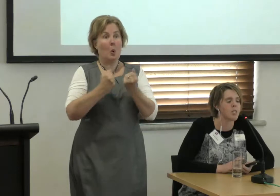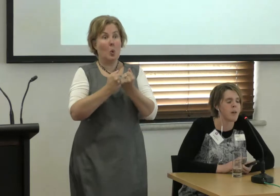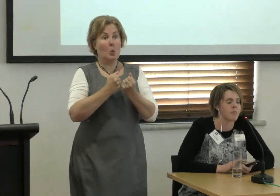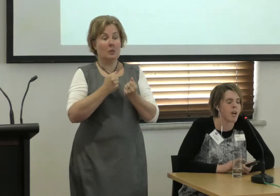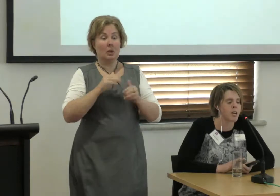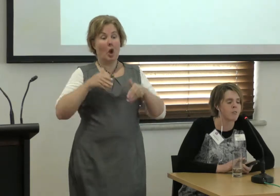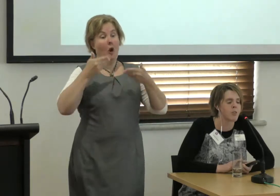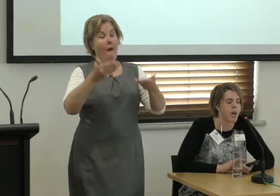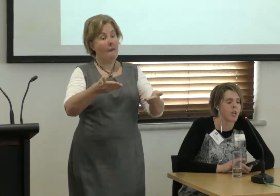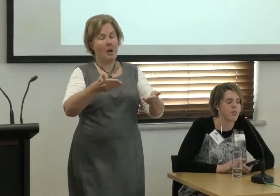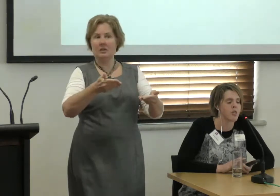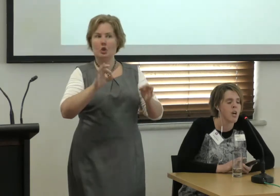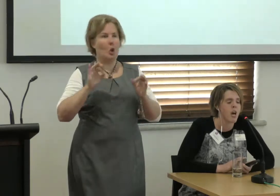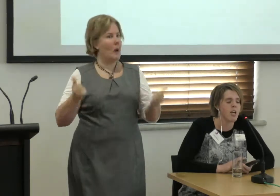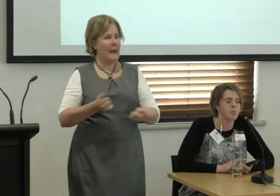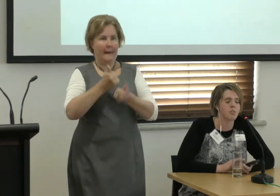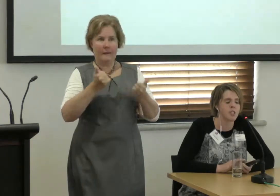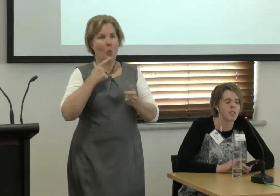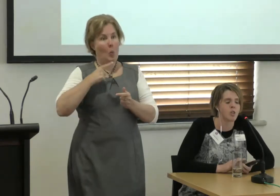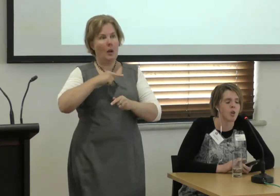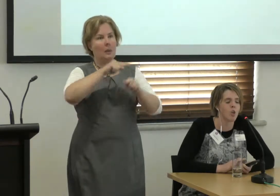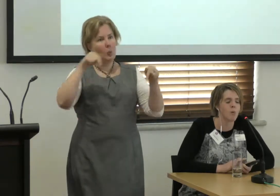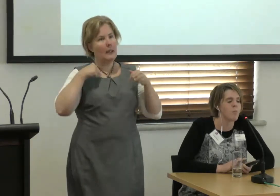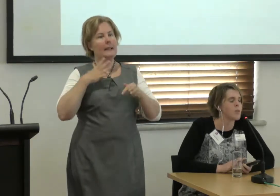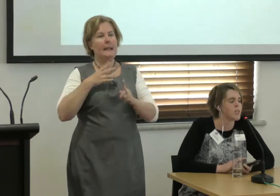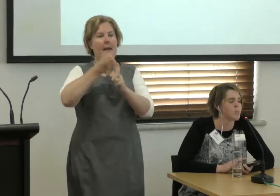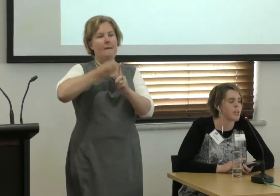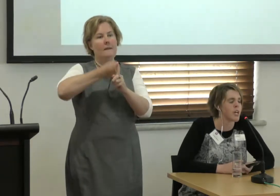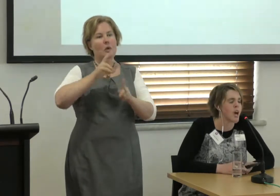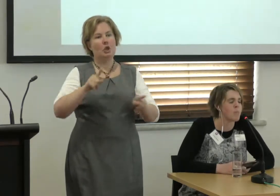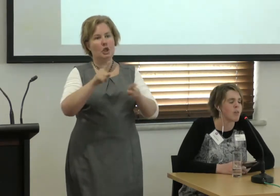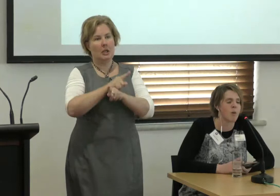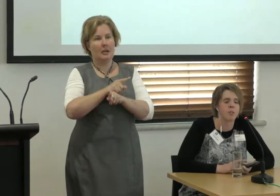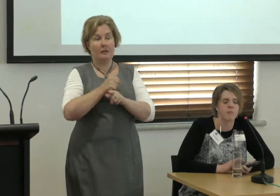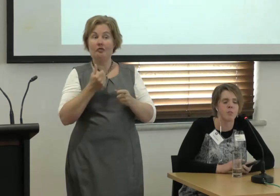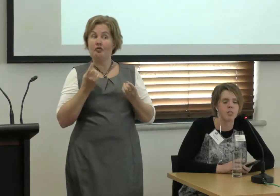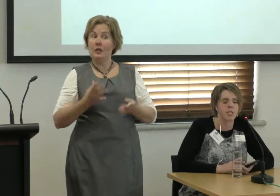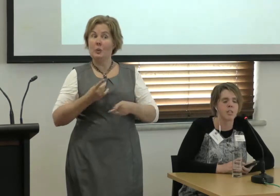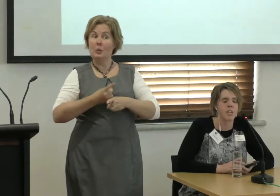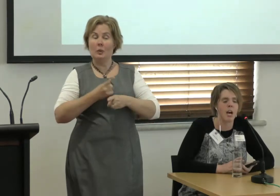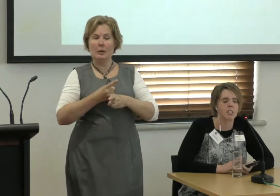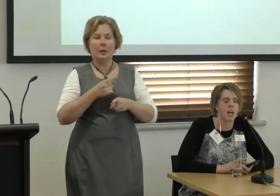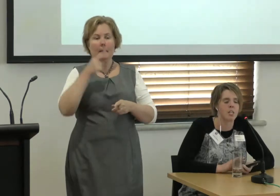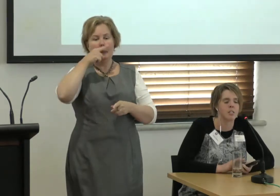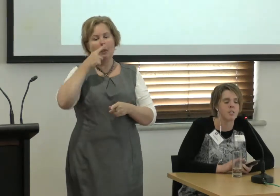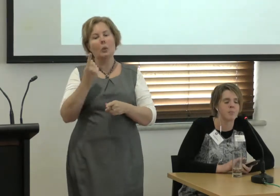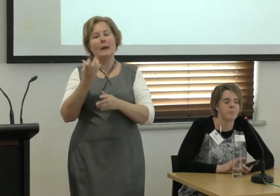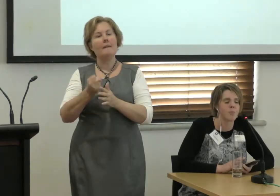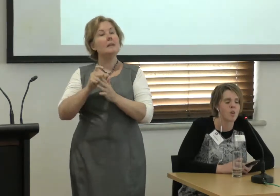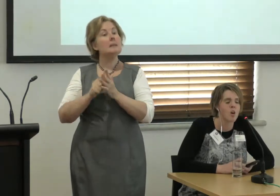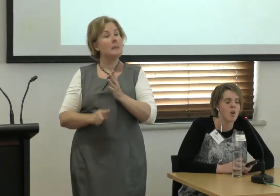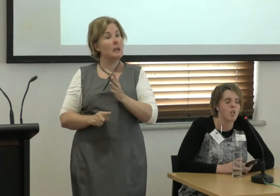need to be advocating for change. And as we've just touched on, older people with disability are now being rapidly filtered into the aged care